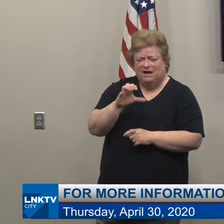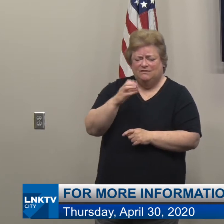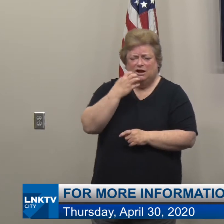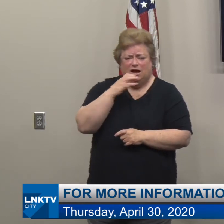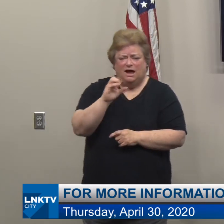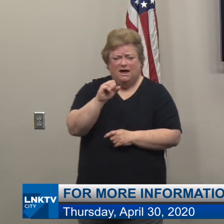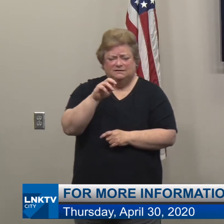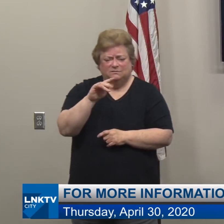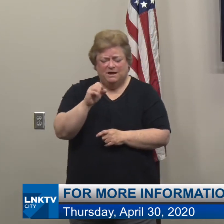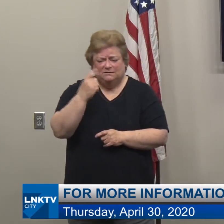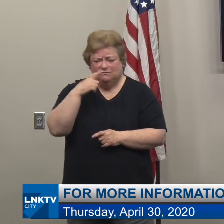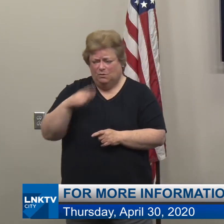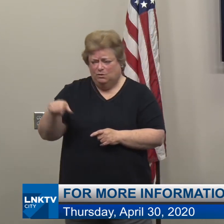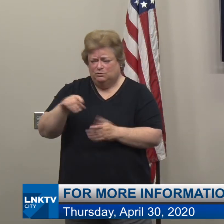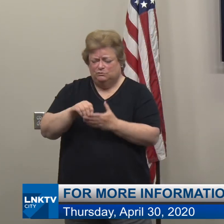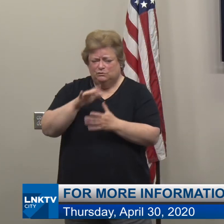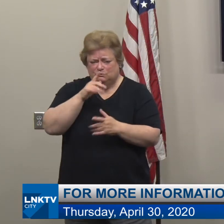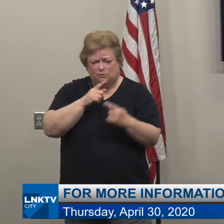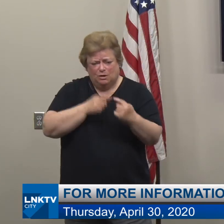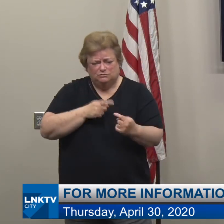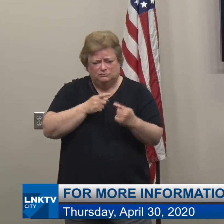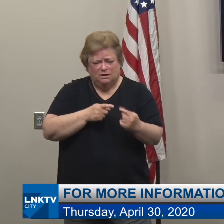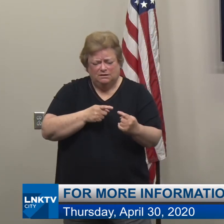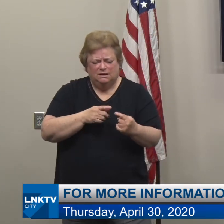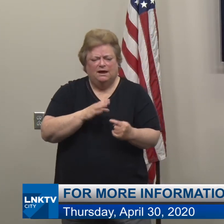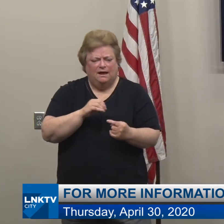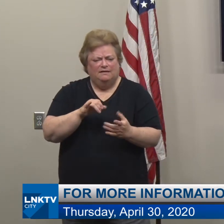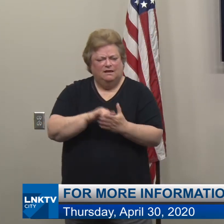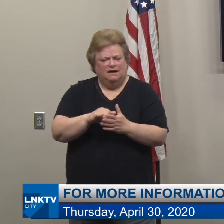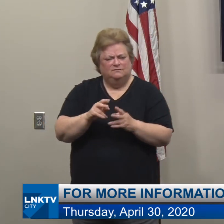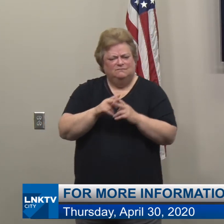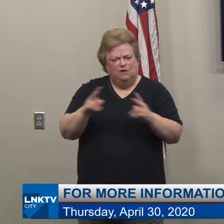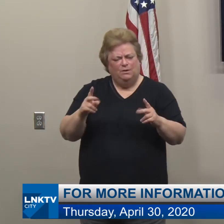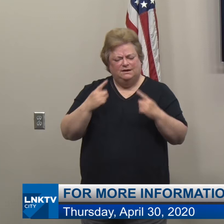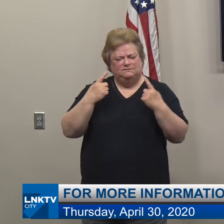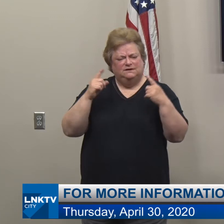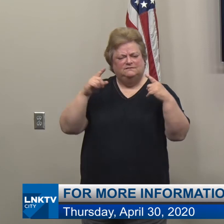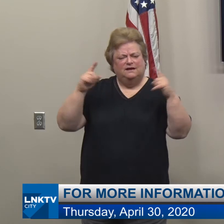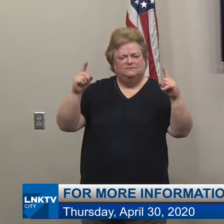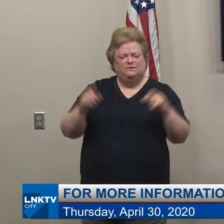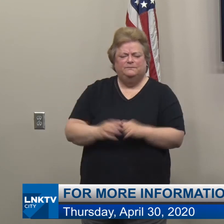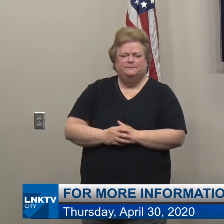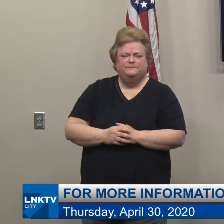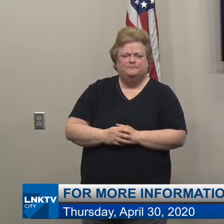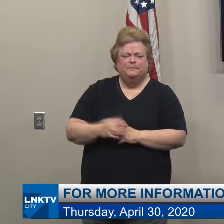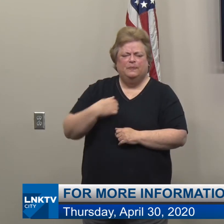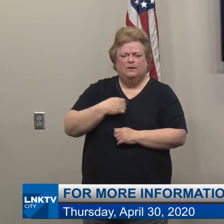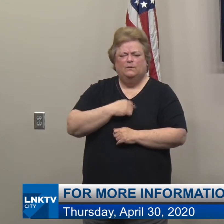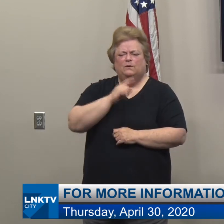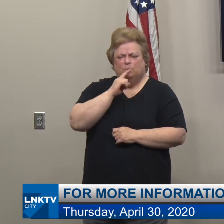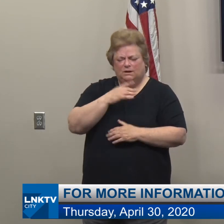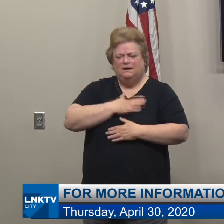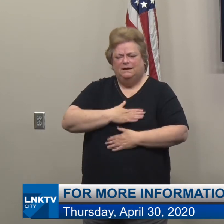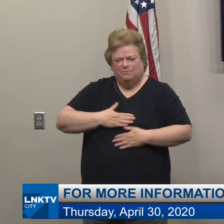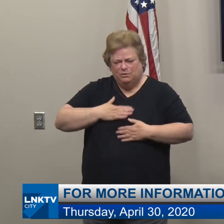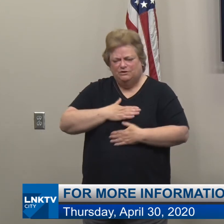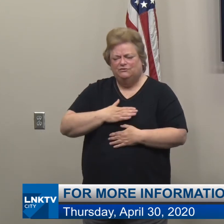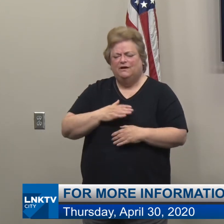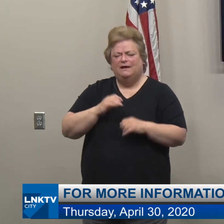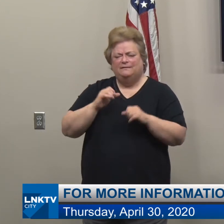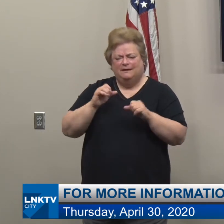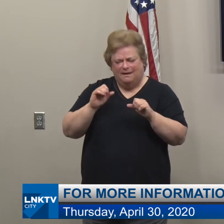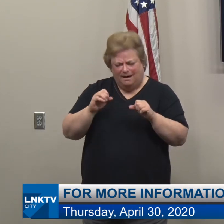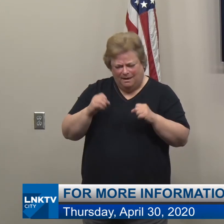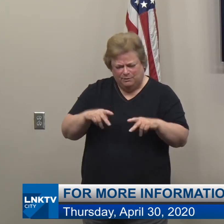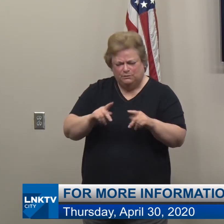that we know that are struggling, and that's been very successful. So we really appreciate the opportunity to collaborate and work